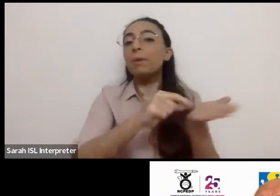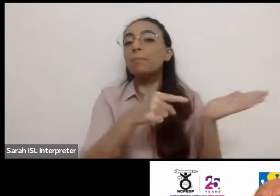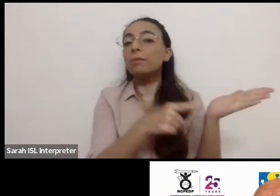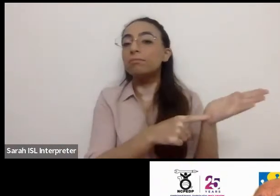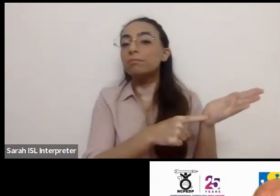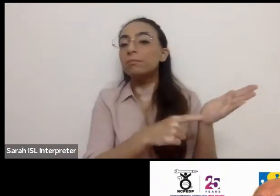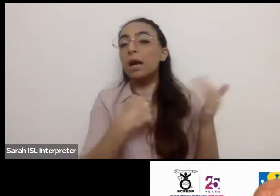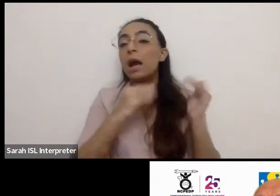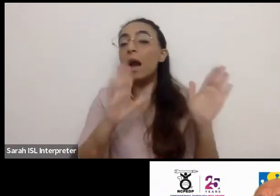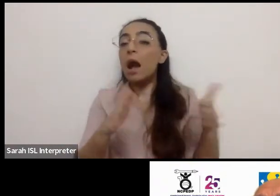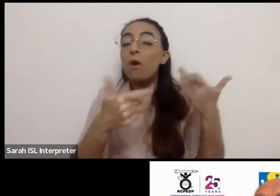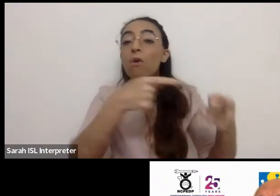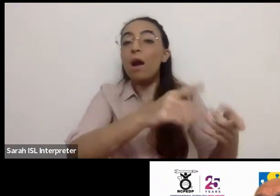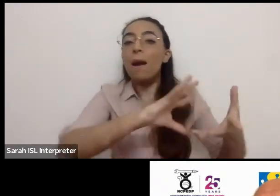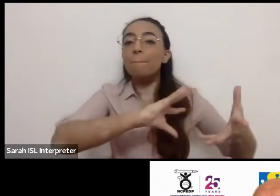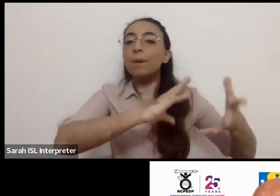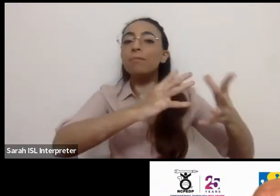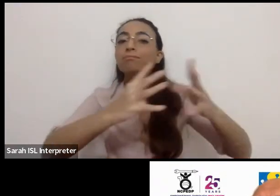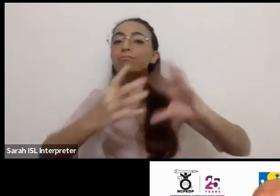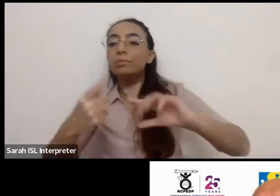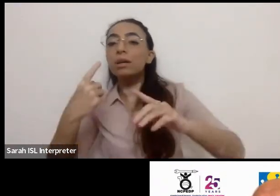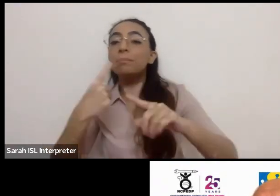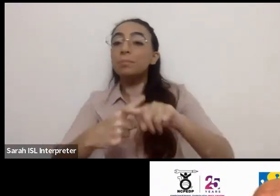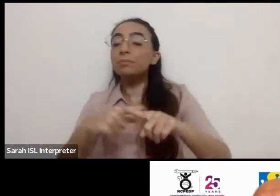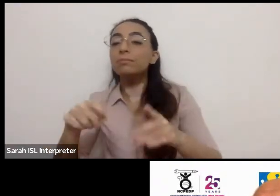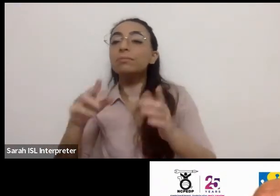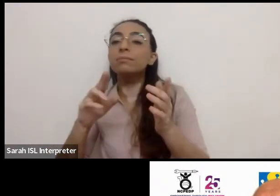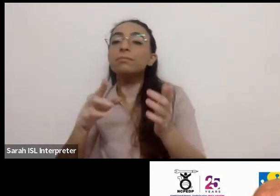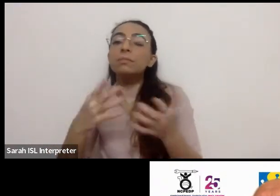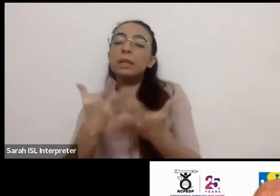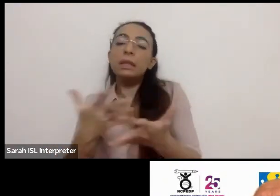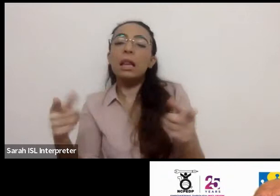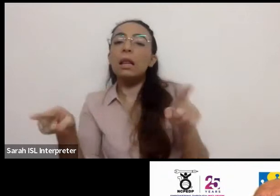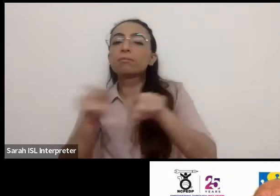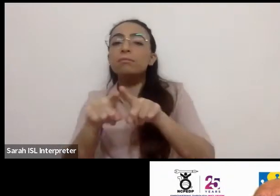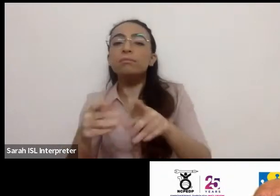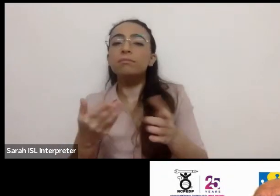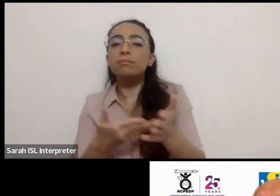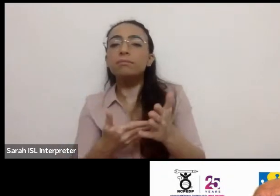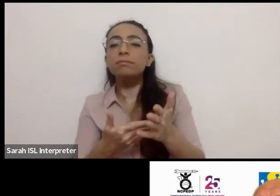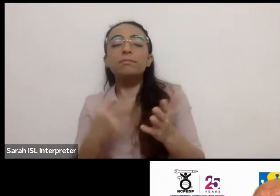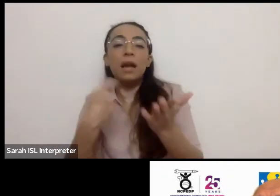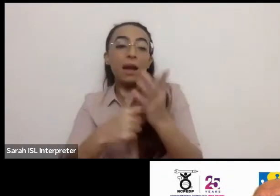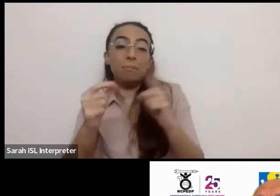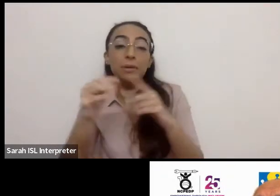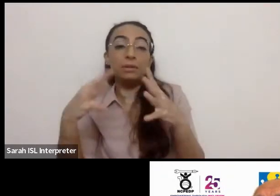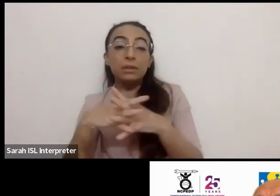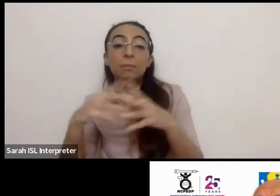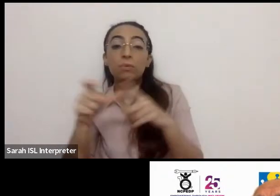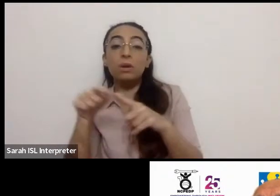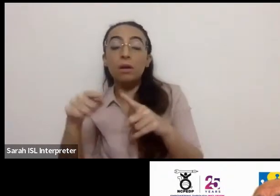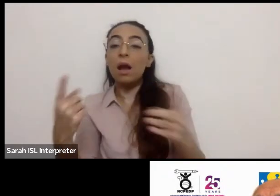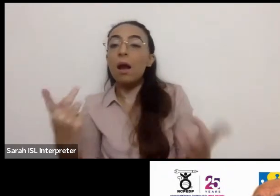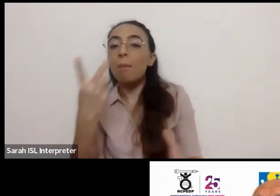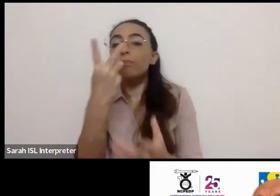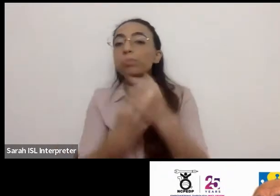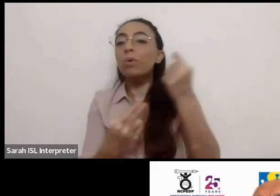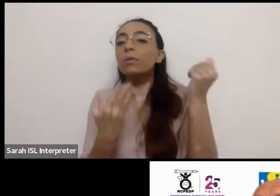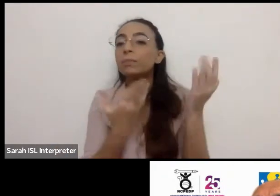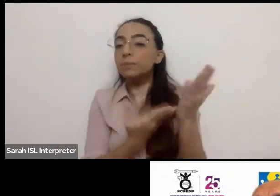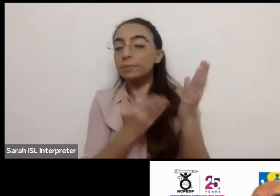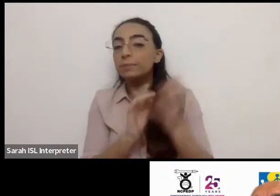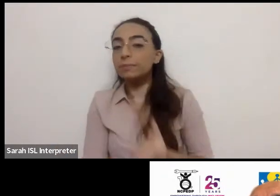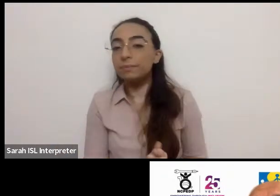morphs and actually becomes, as well as with things like the right to disability, the right of person with